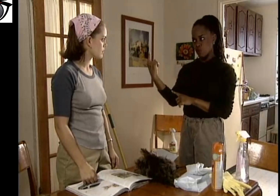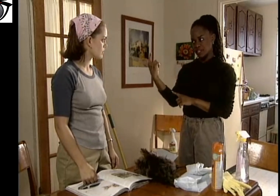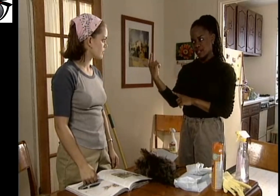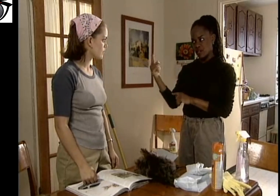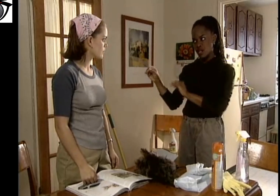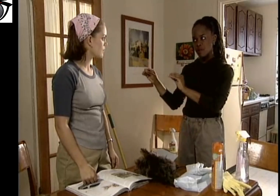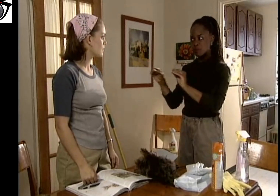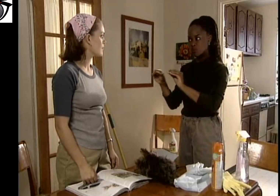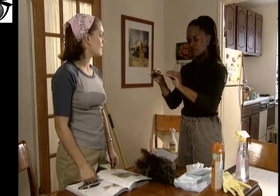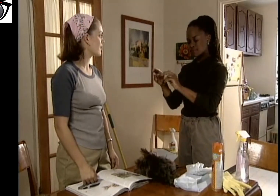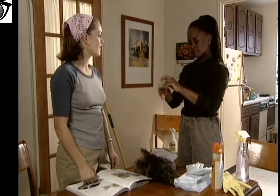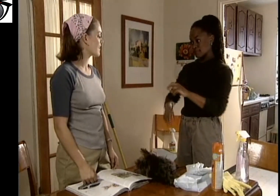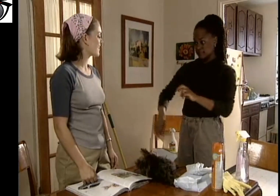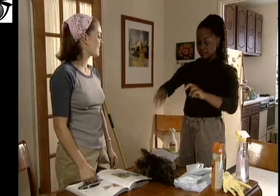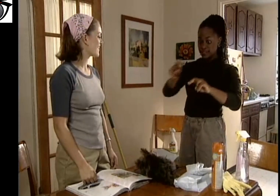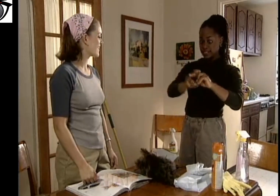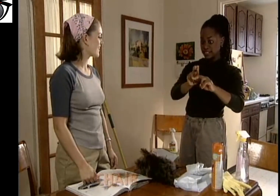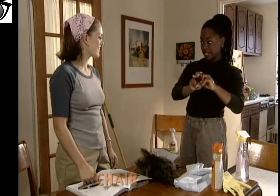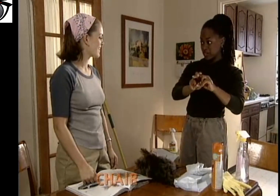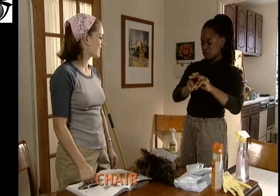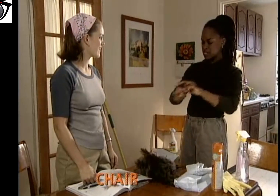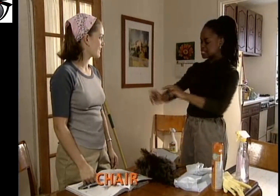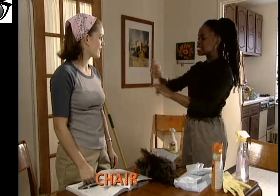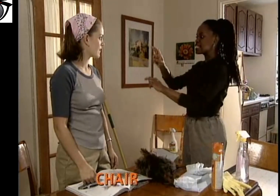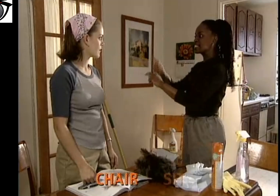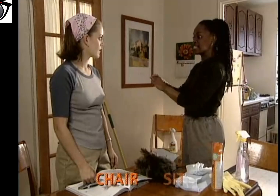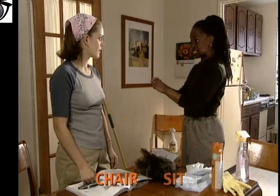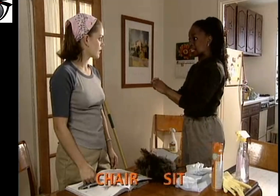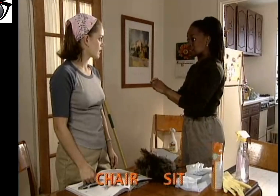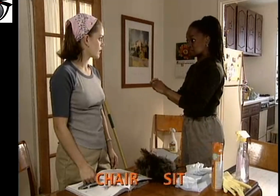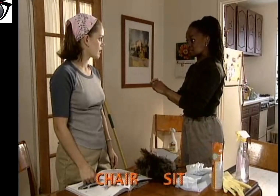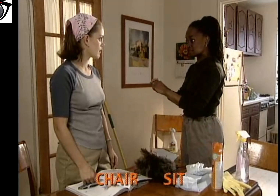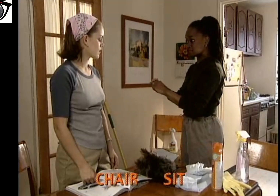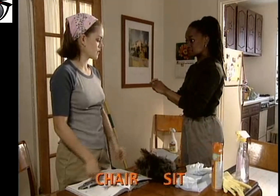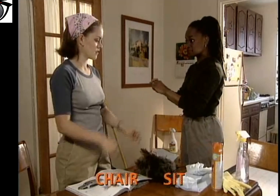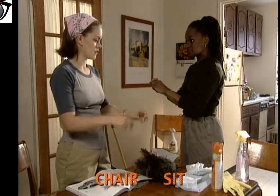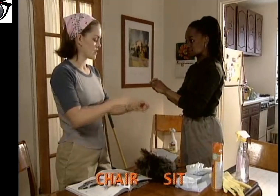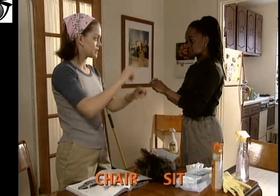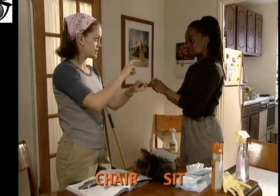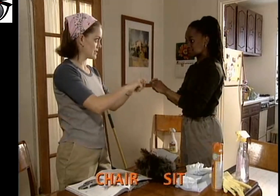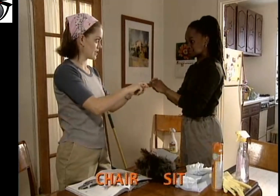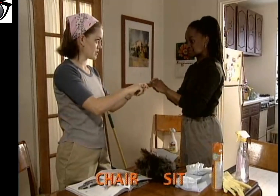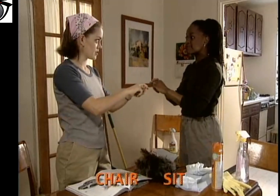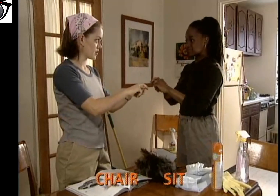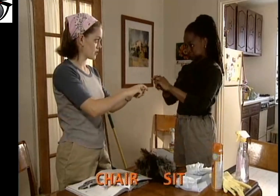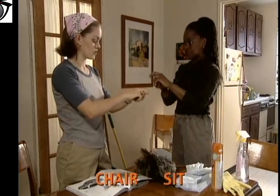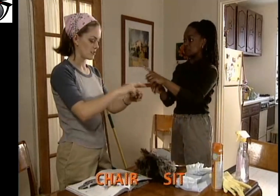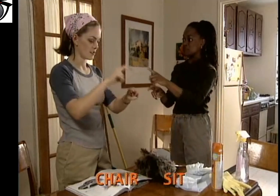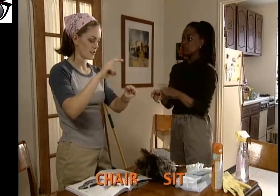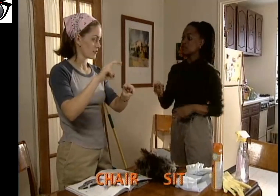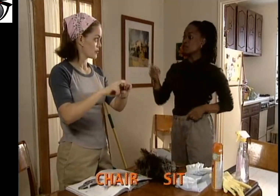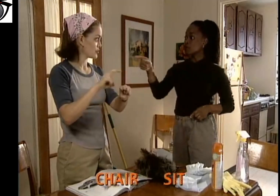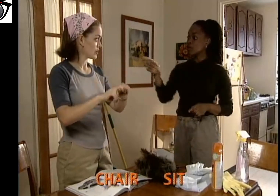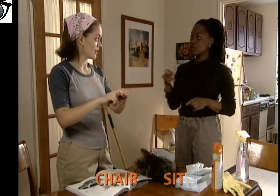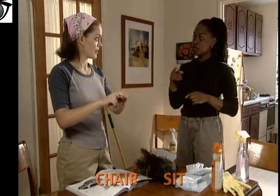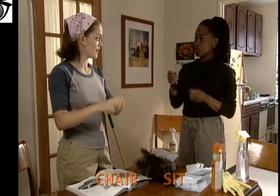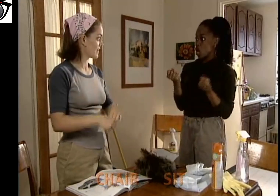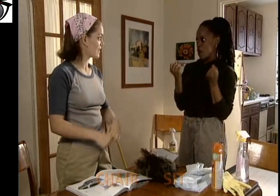has a single movement. Chair, sit. Sit.